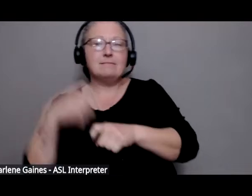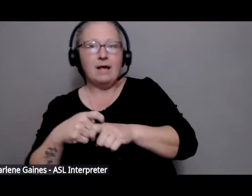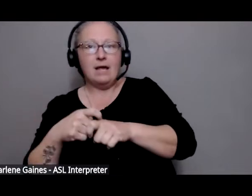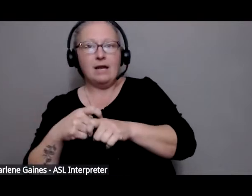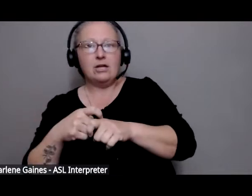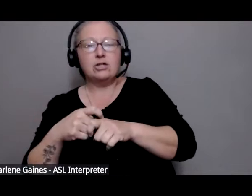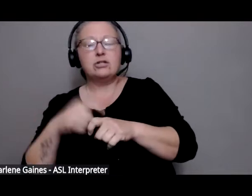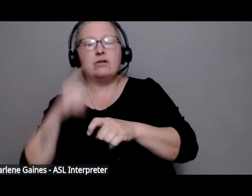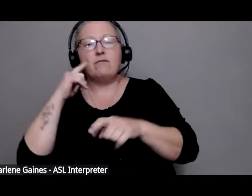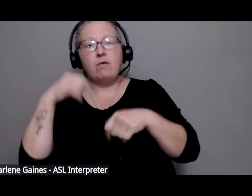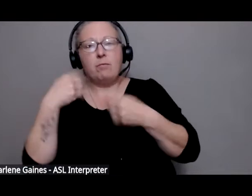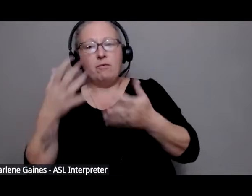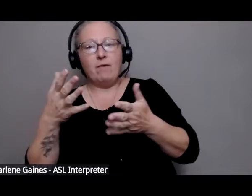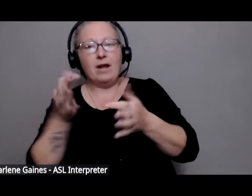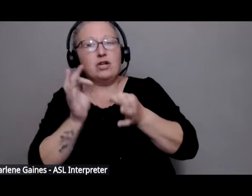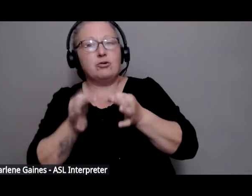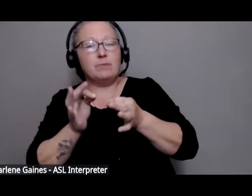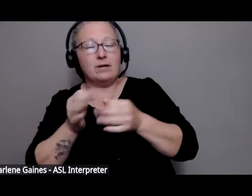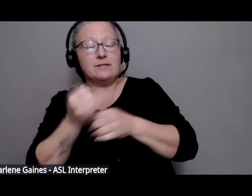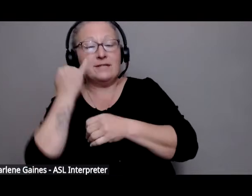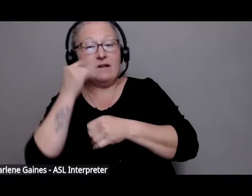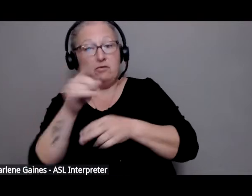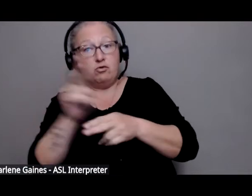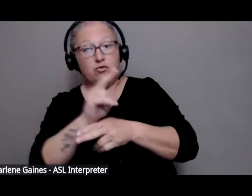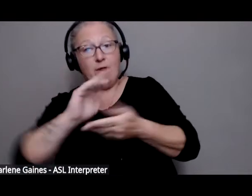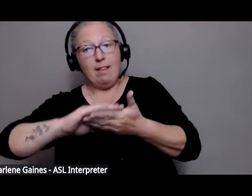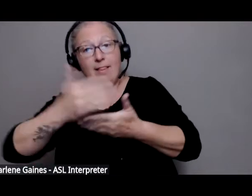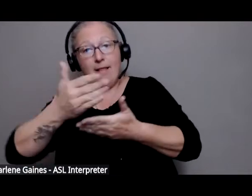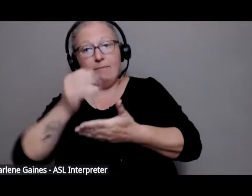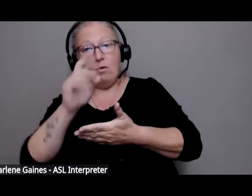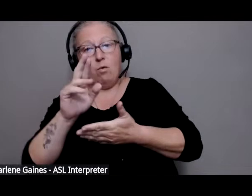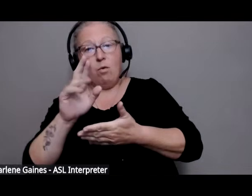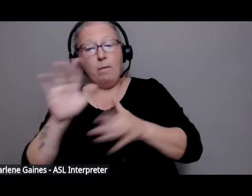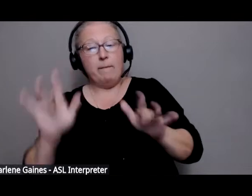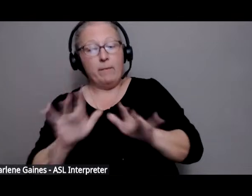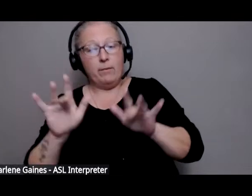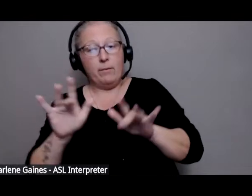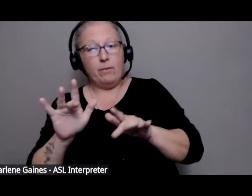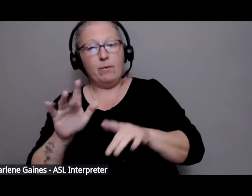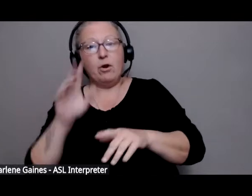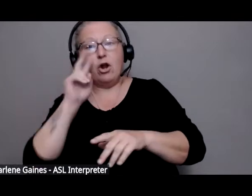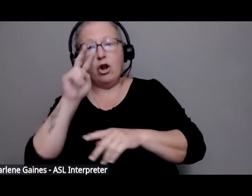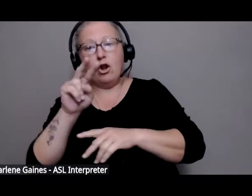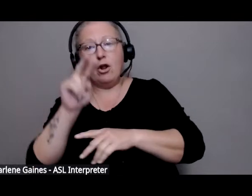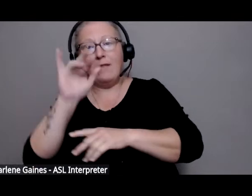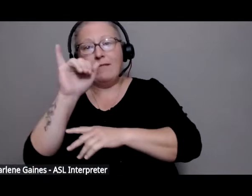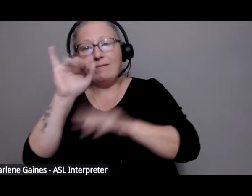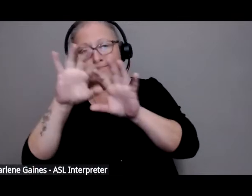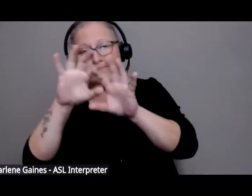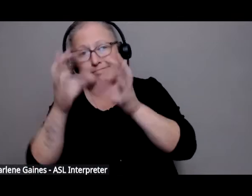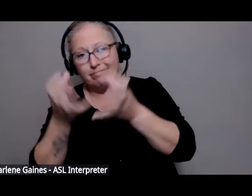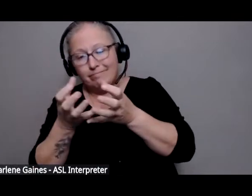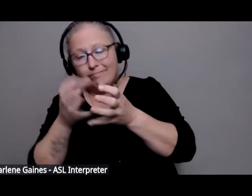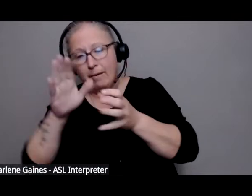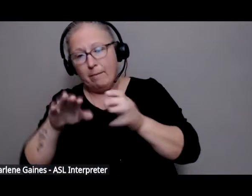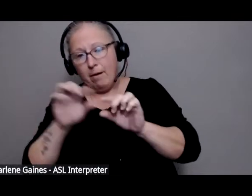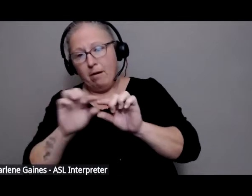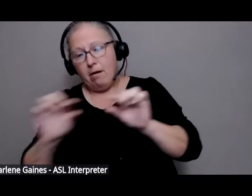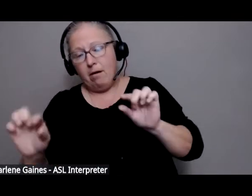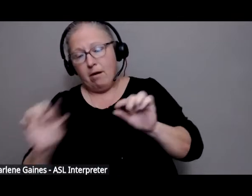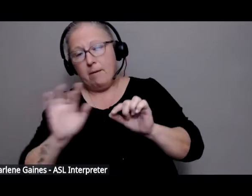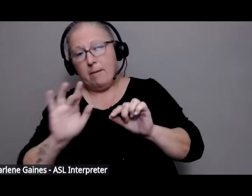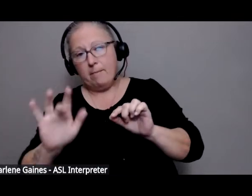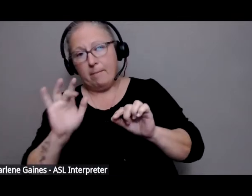To enable the interpretation, if you are using your laptop or desktop, please locate the icon shaped like a globe at the bottom of your